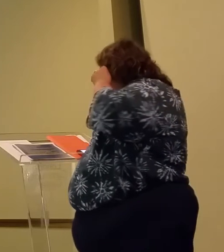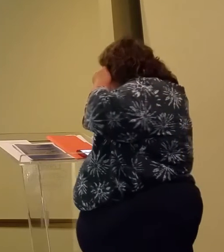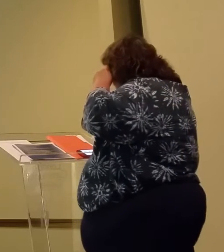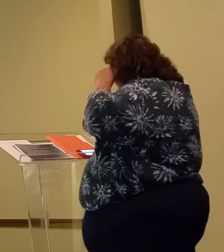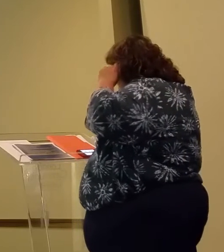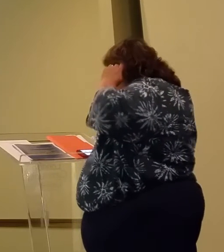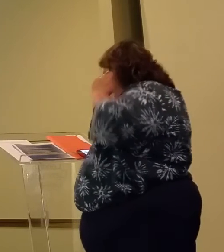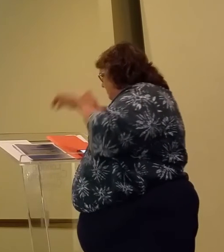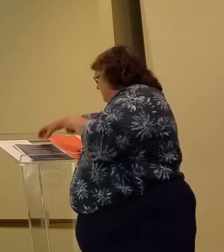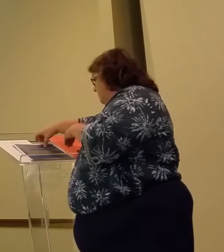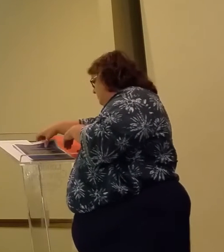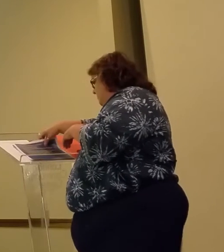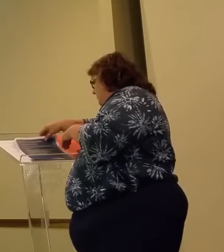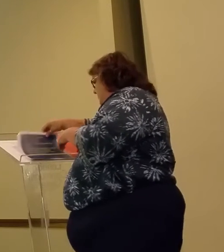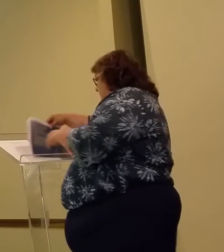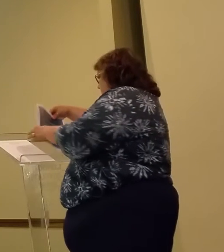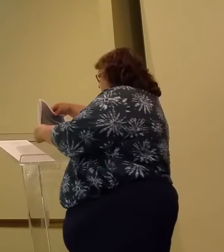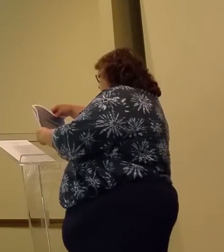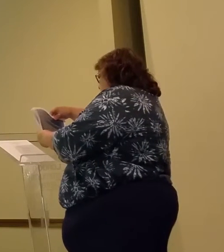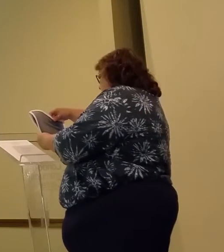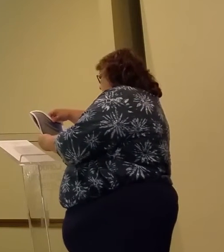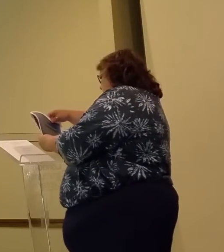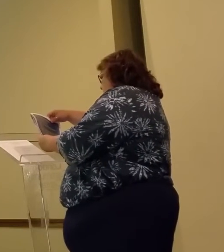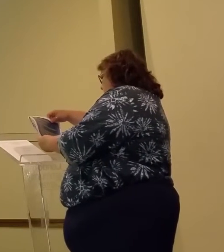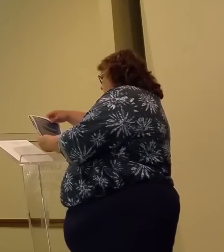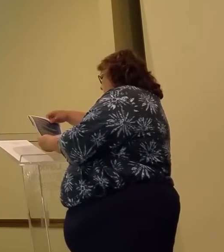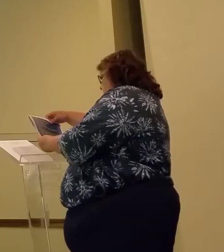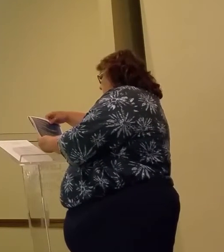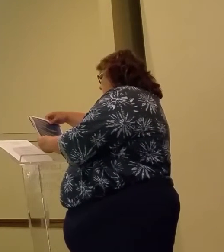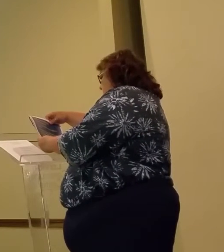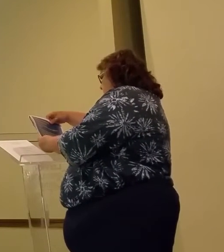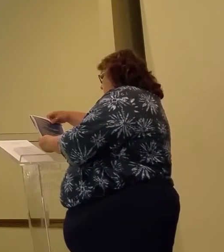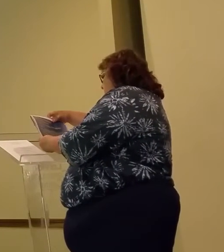interpret into the appropriate language for themselves.